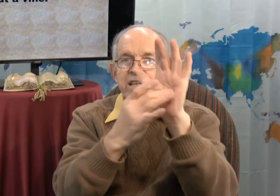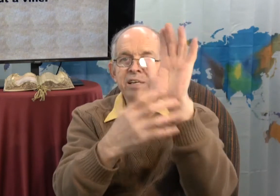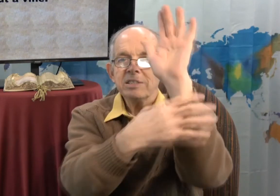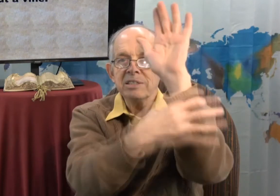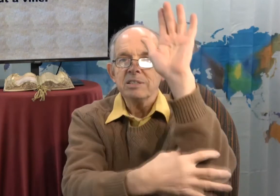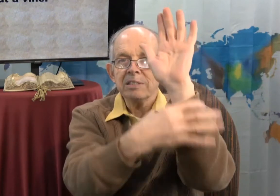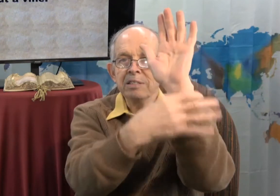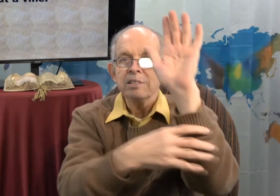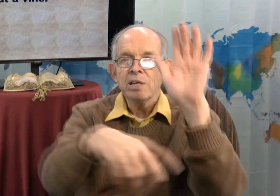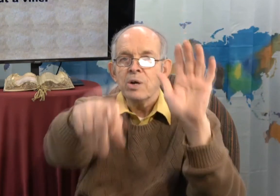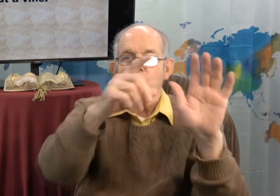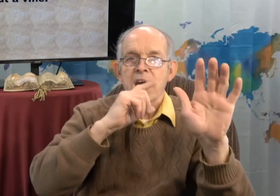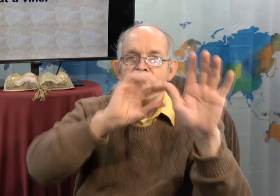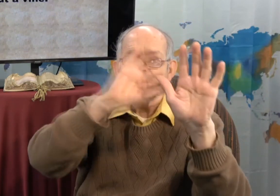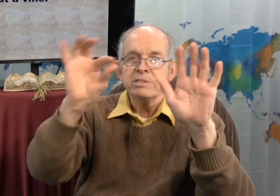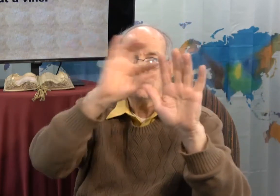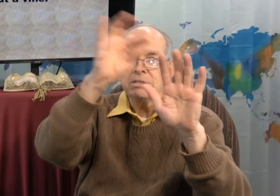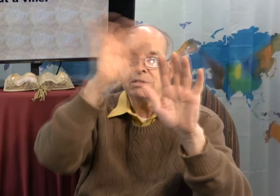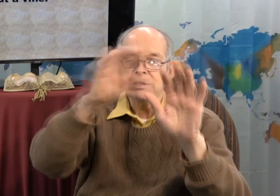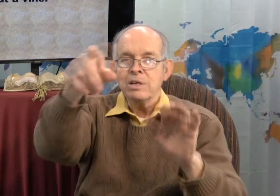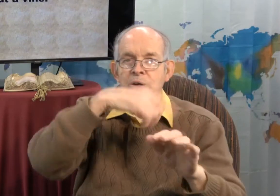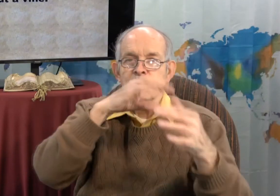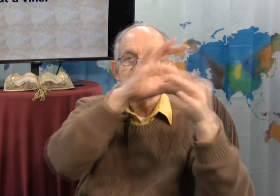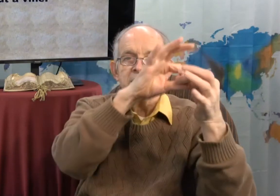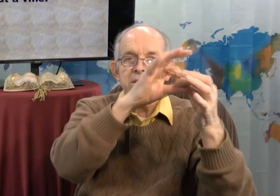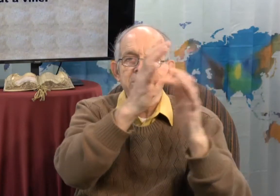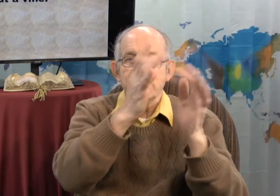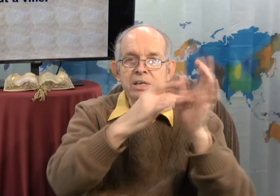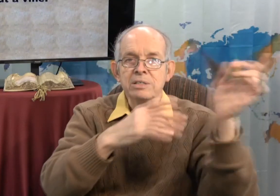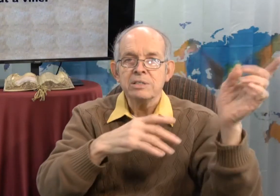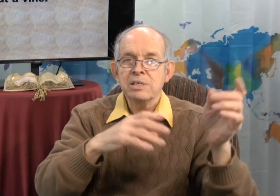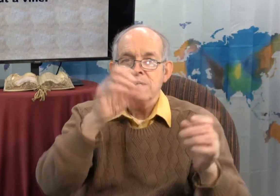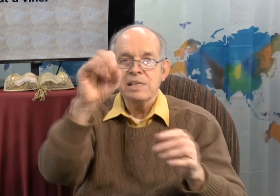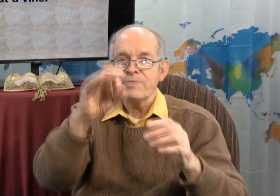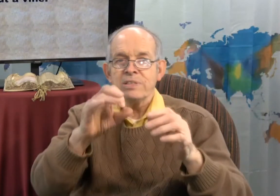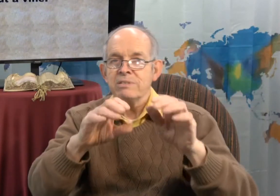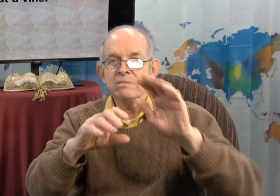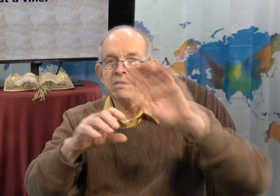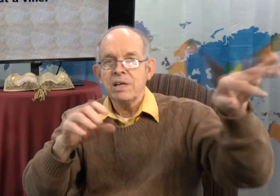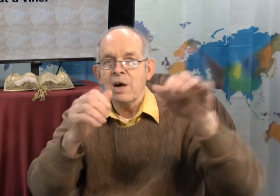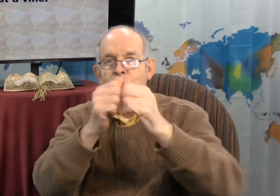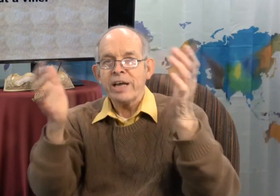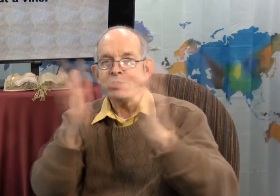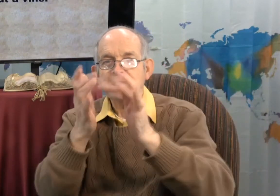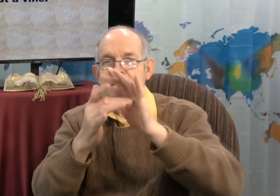Jesus, we have it. We know the Jesus. If you, without Jesus,